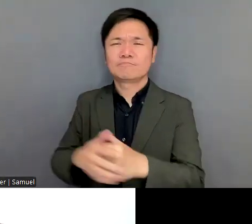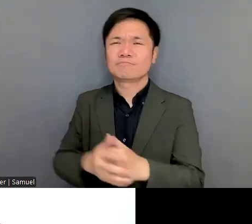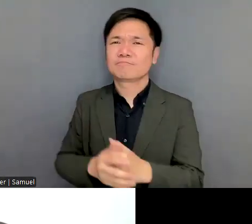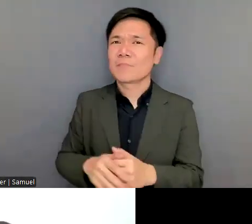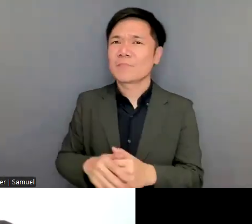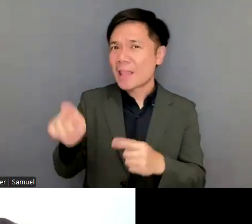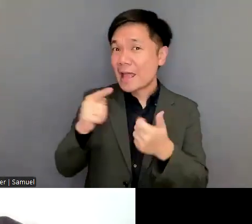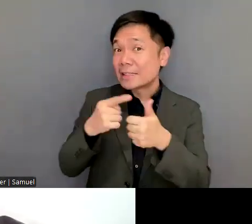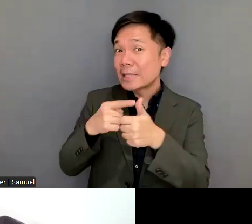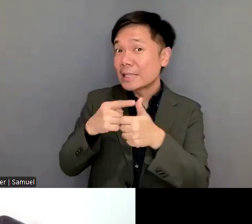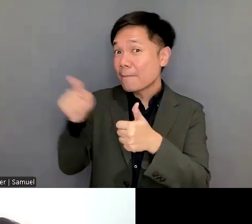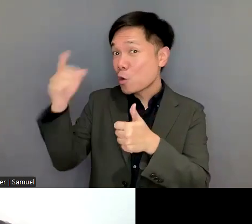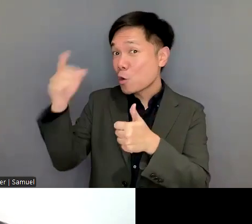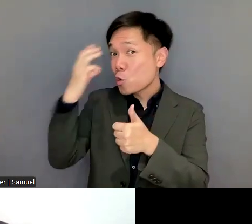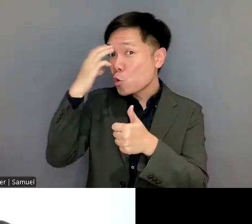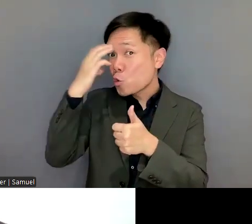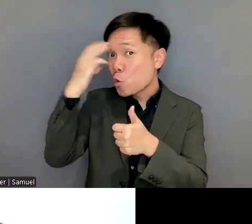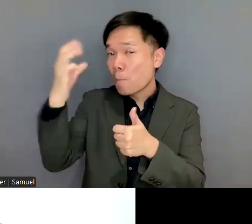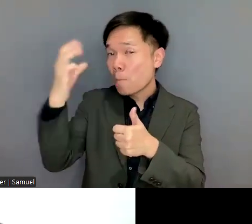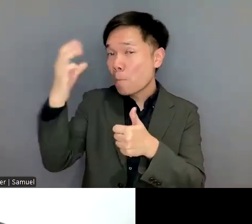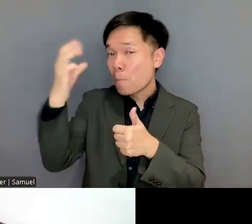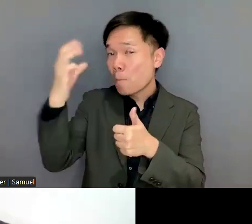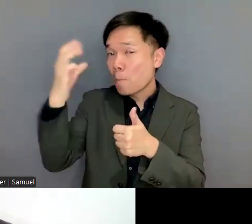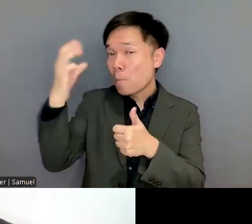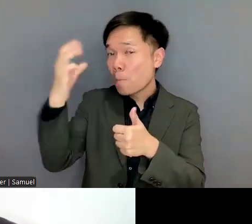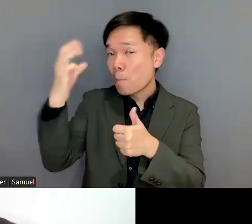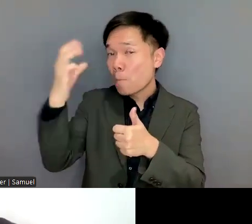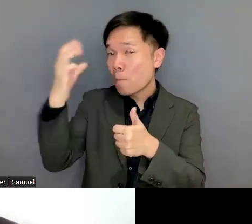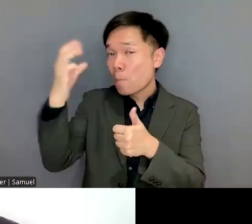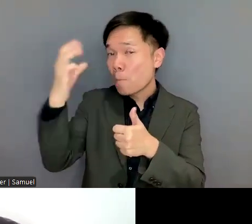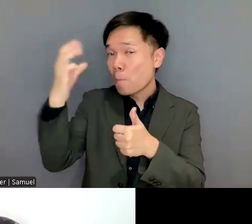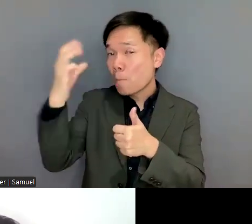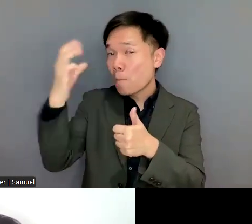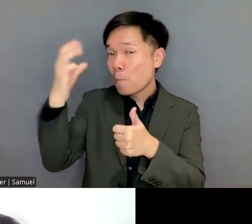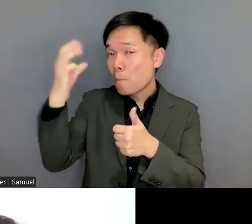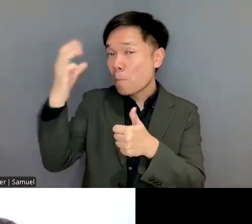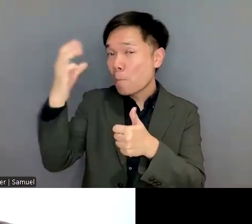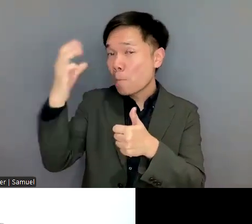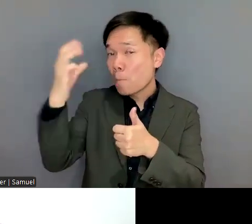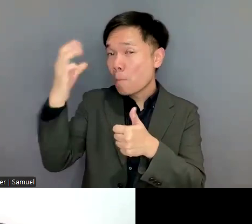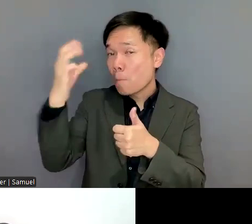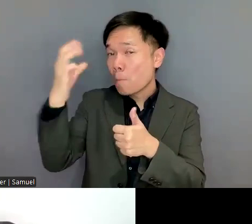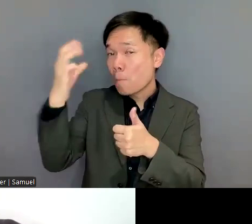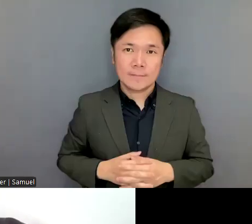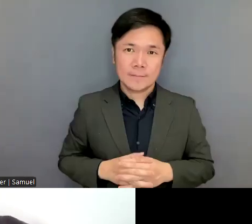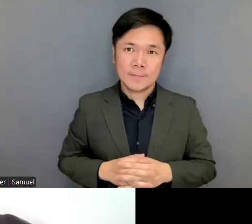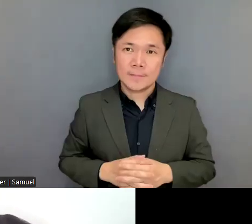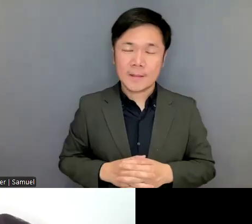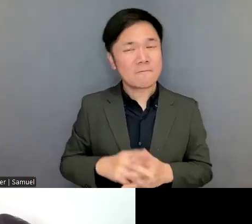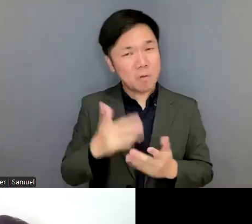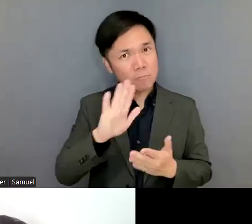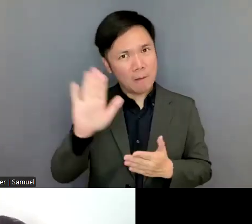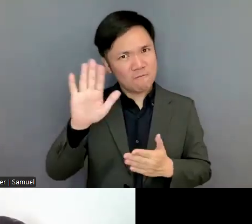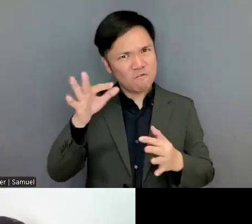governments, international organizations, the private sector, and so on, to make formal